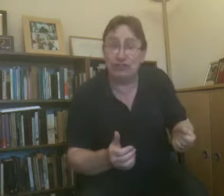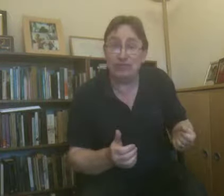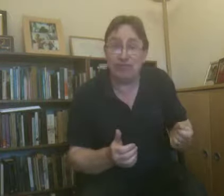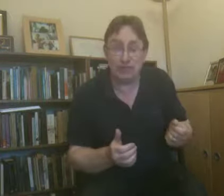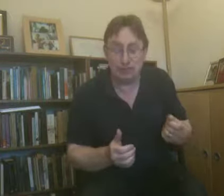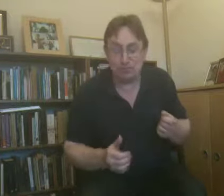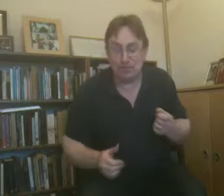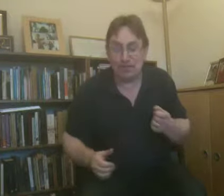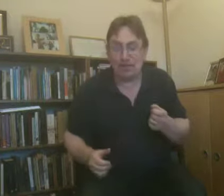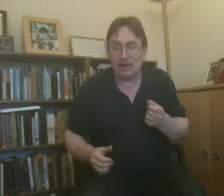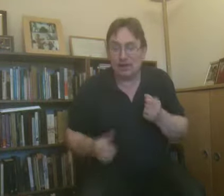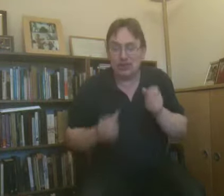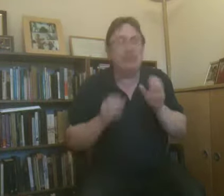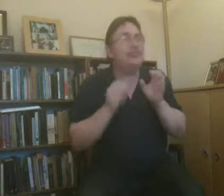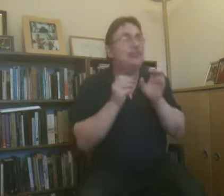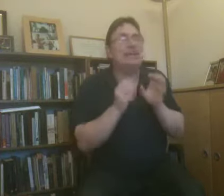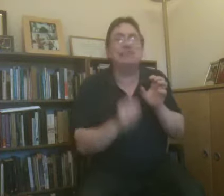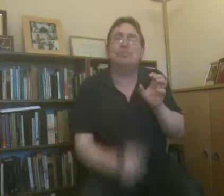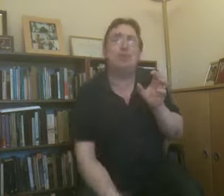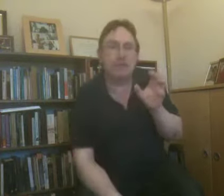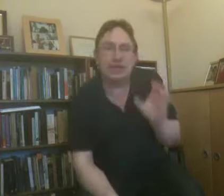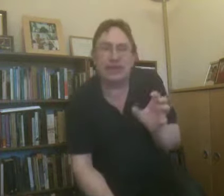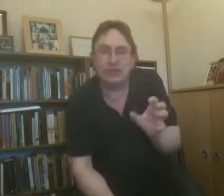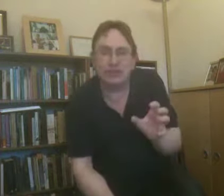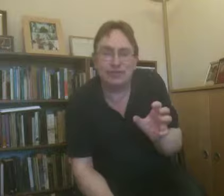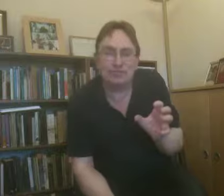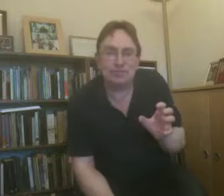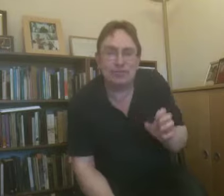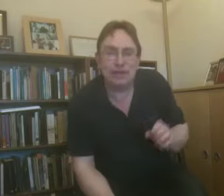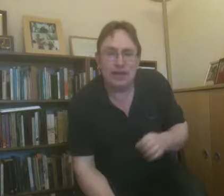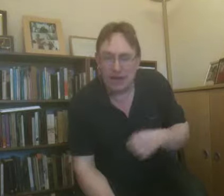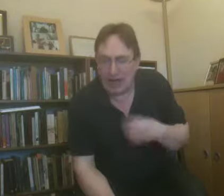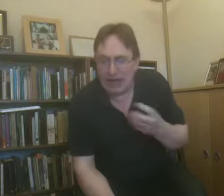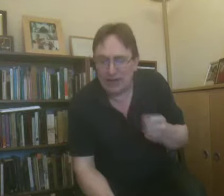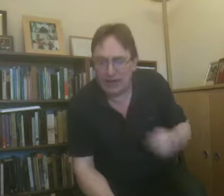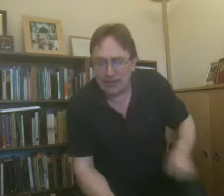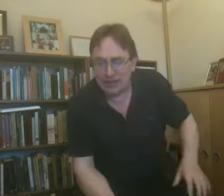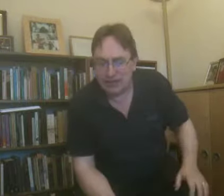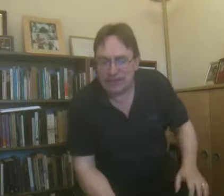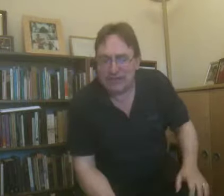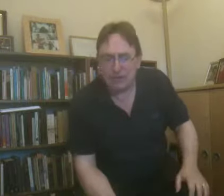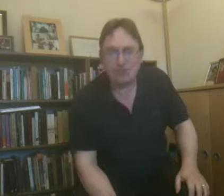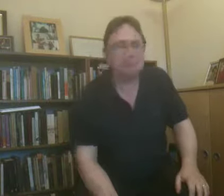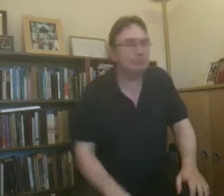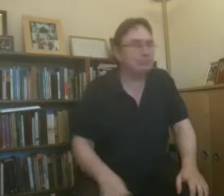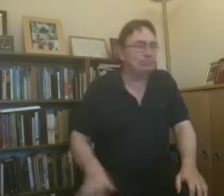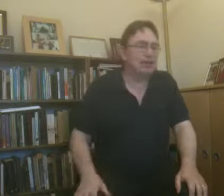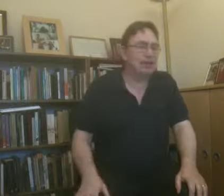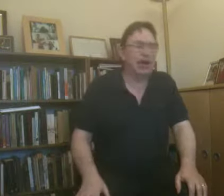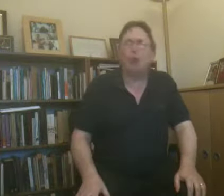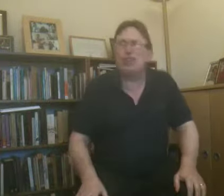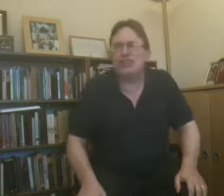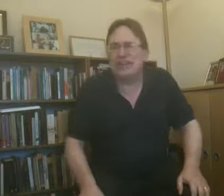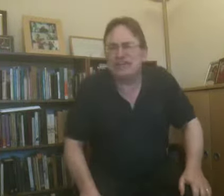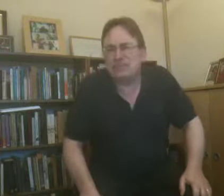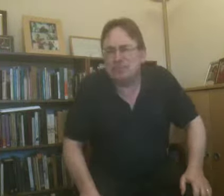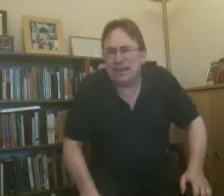What is given to you. Jesus is both the gift and the giver. And what does he give?